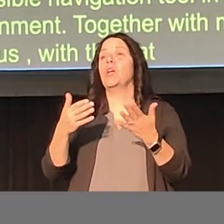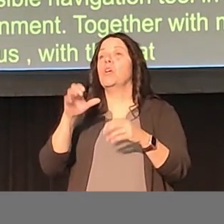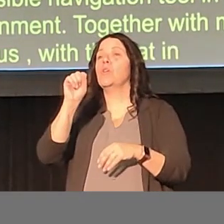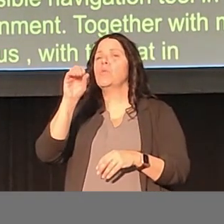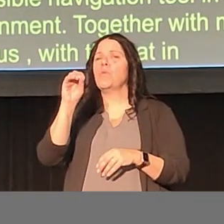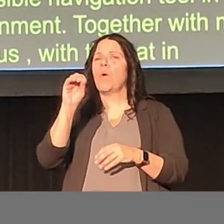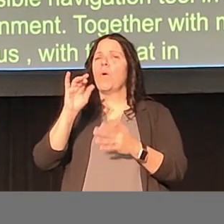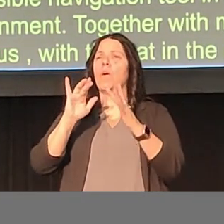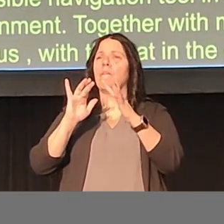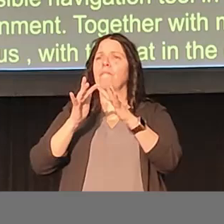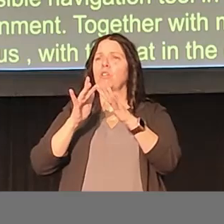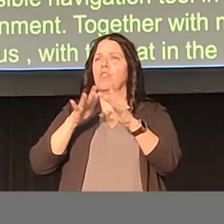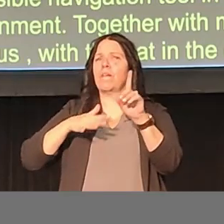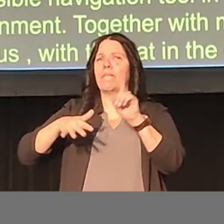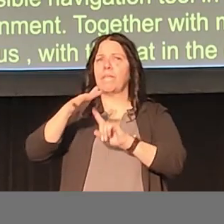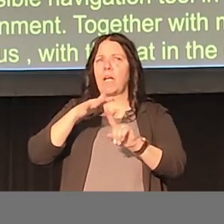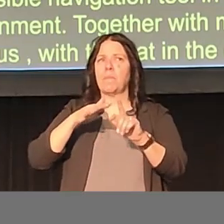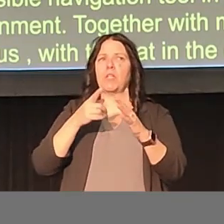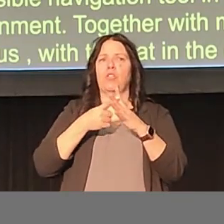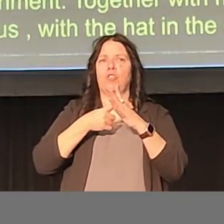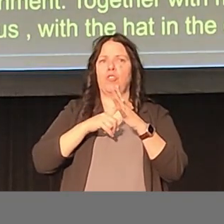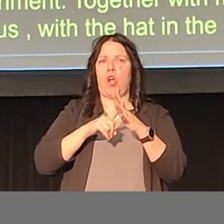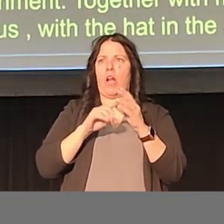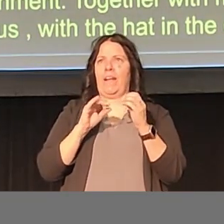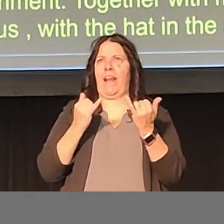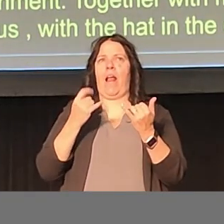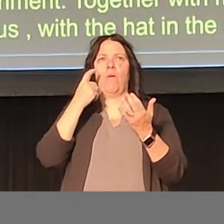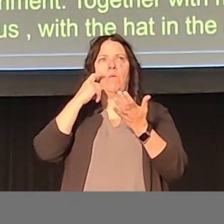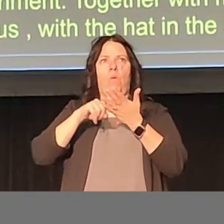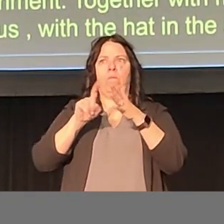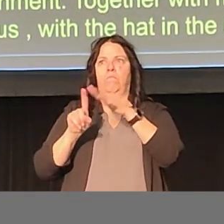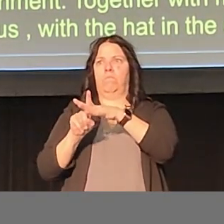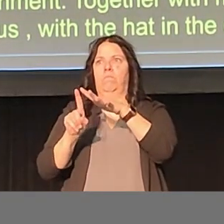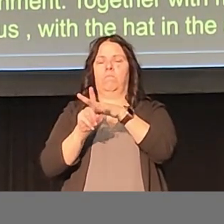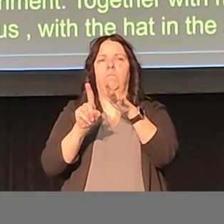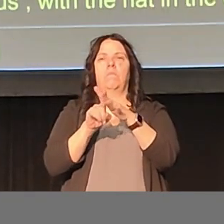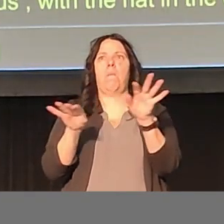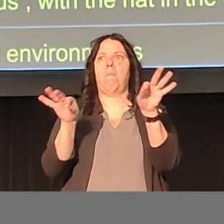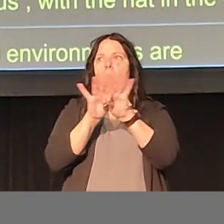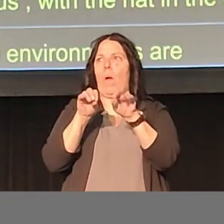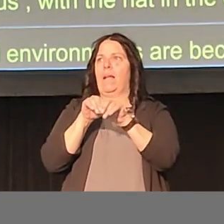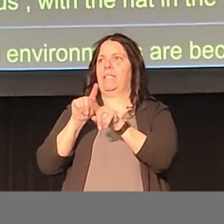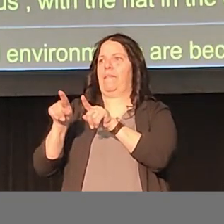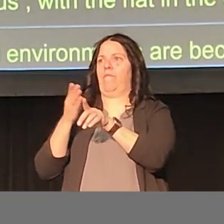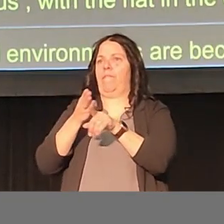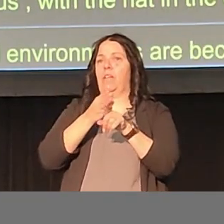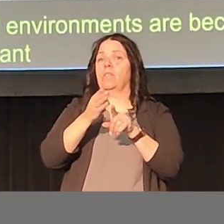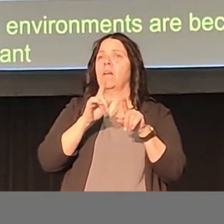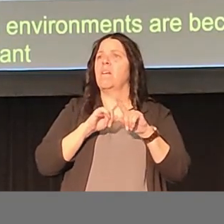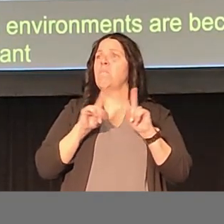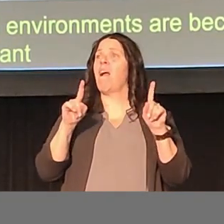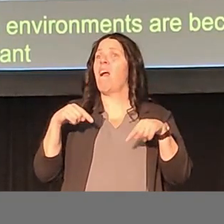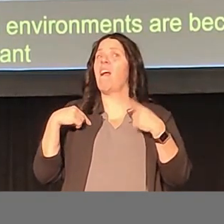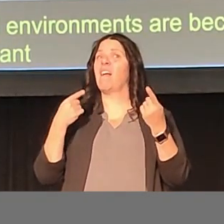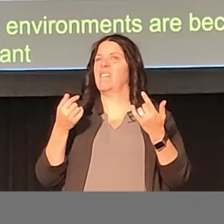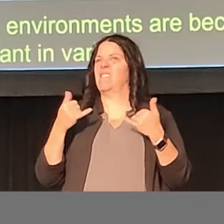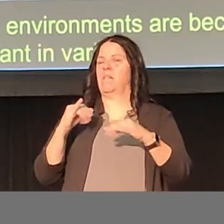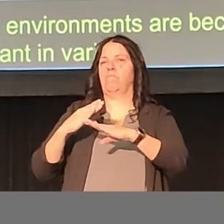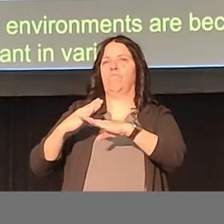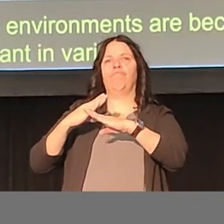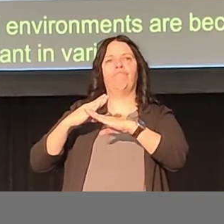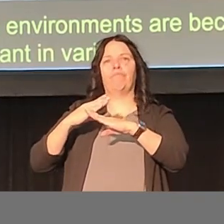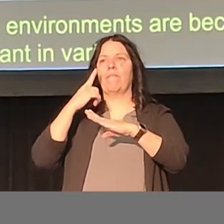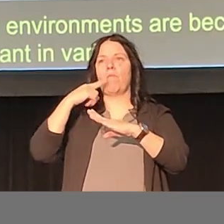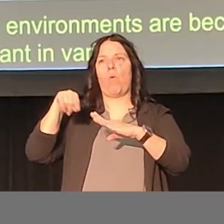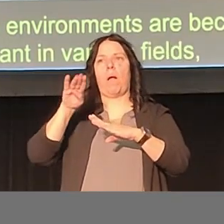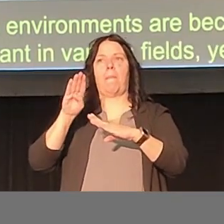So, virtual environments are becoming increasingly important in various fields, yet they remain largely inaccessible to blind